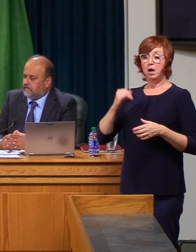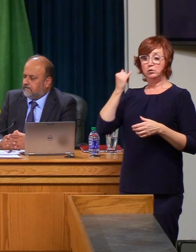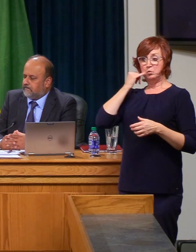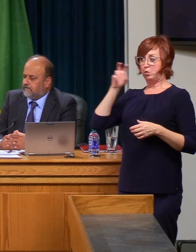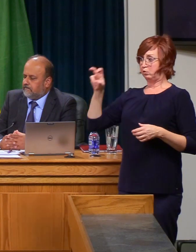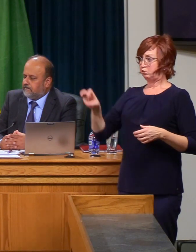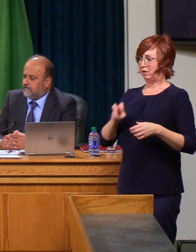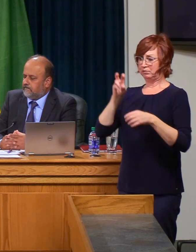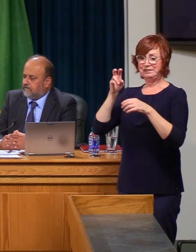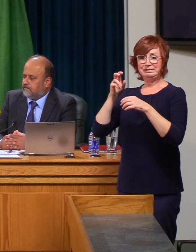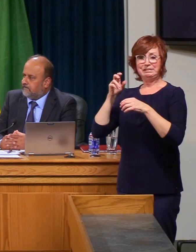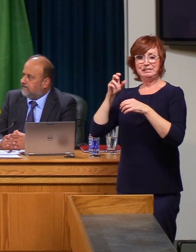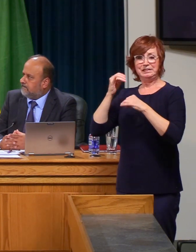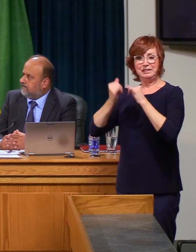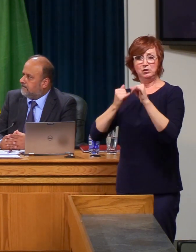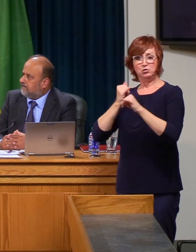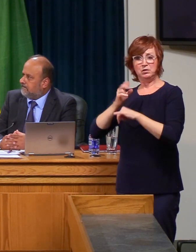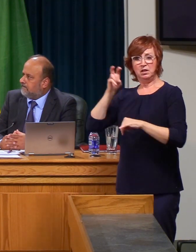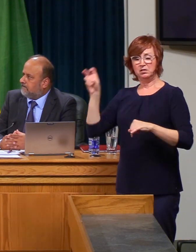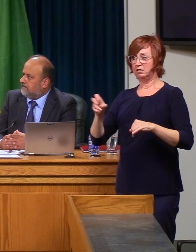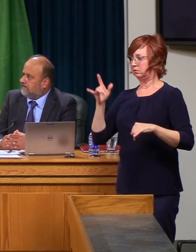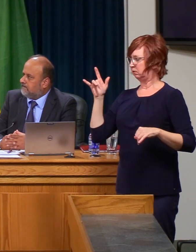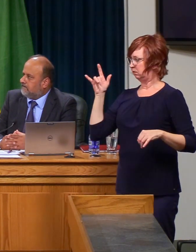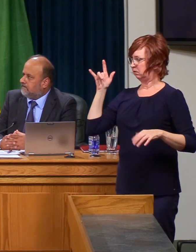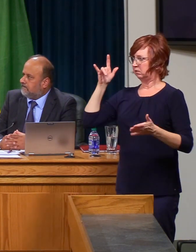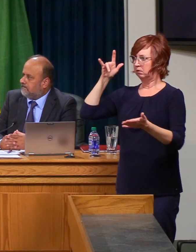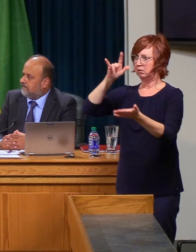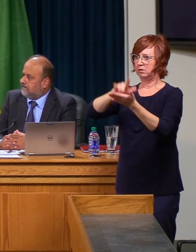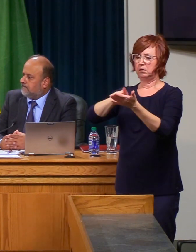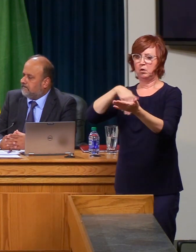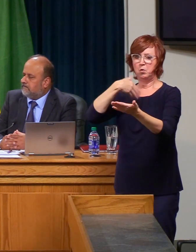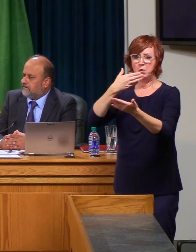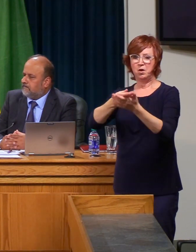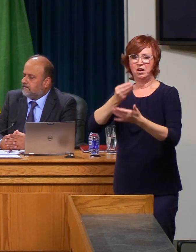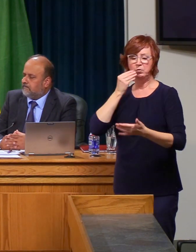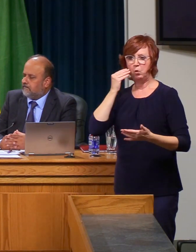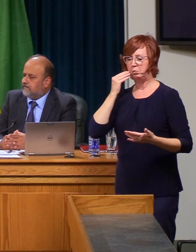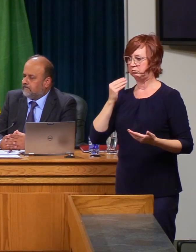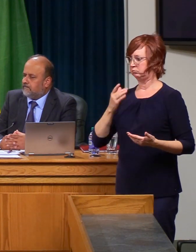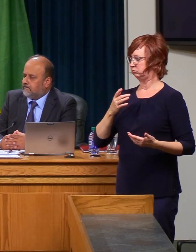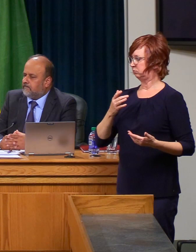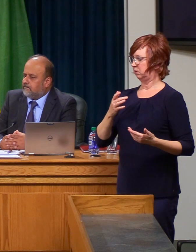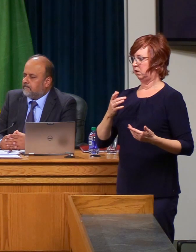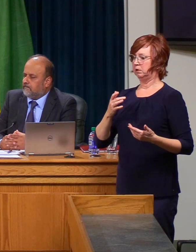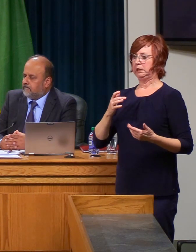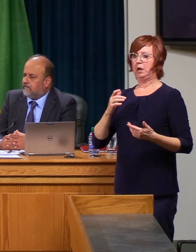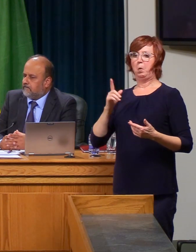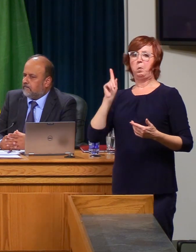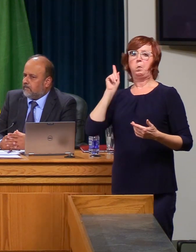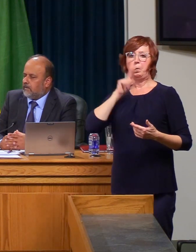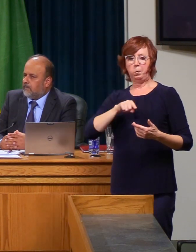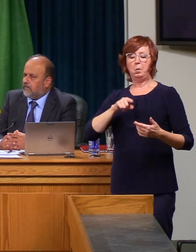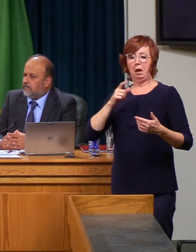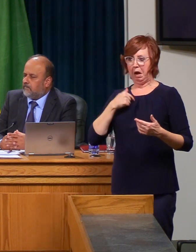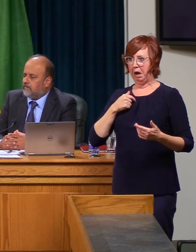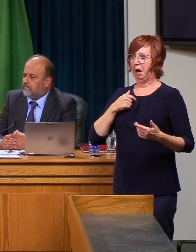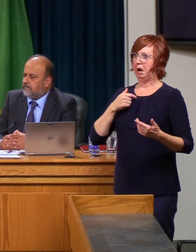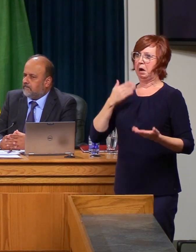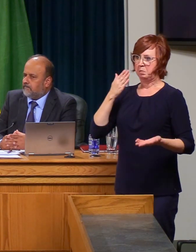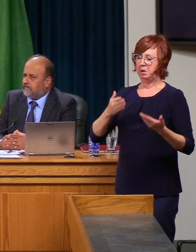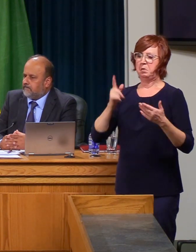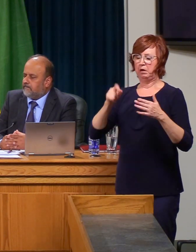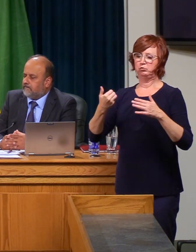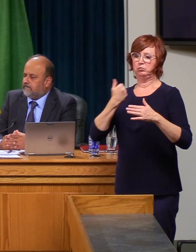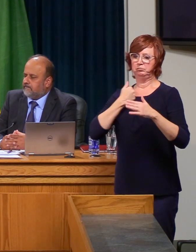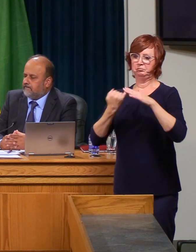purposes, act like you have been exposed to COVID-19 and self-isolate for 14 days. By far and away, the symptoms for most of